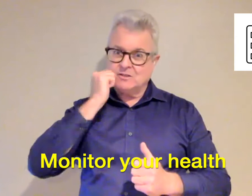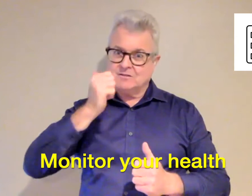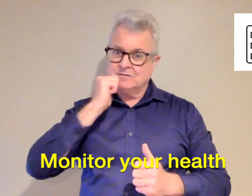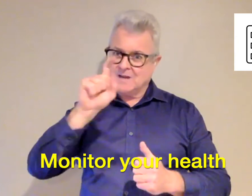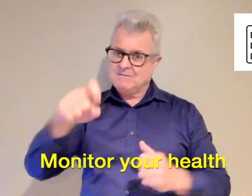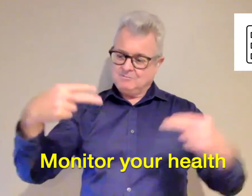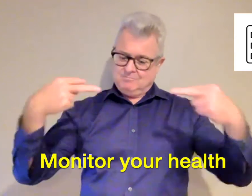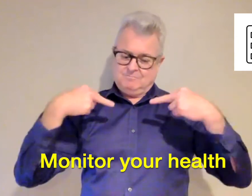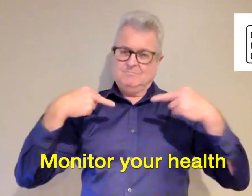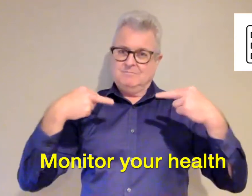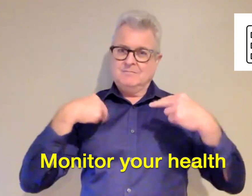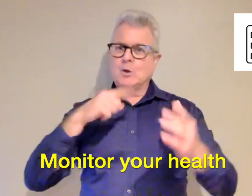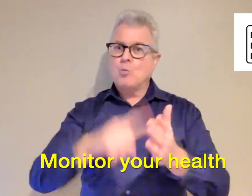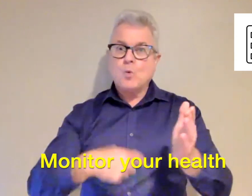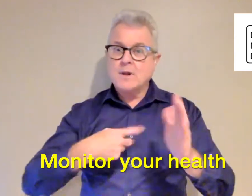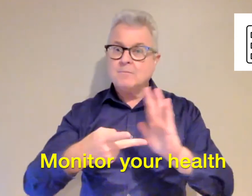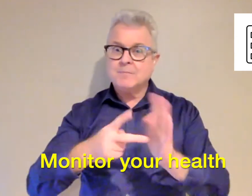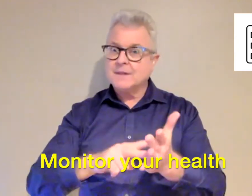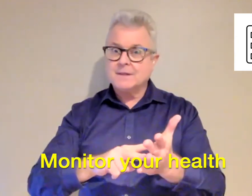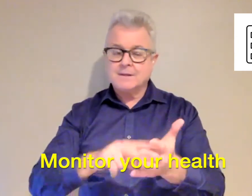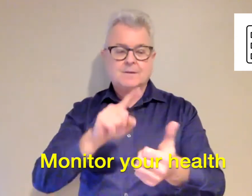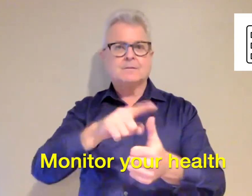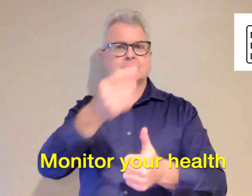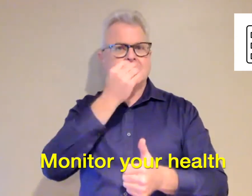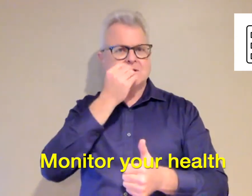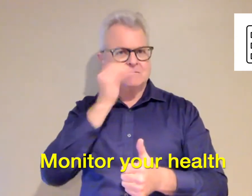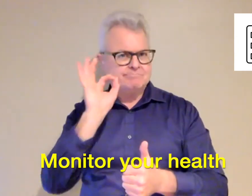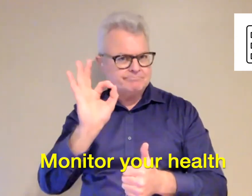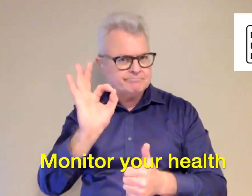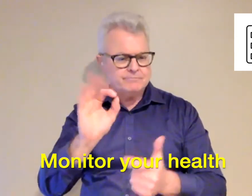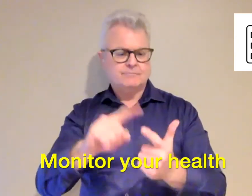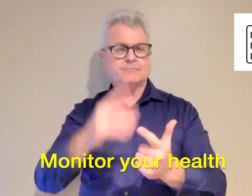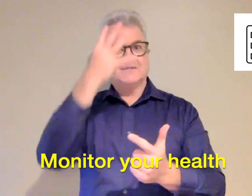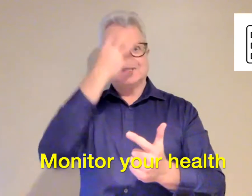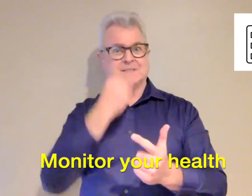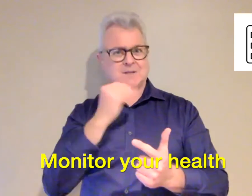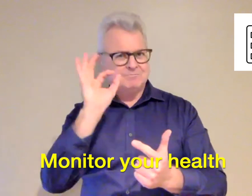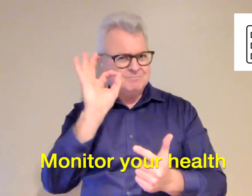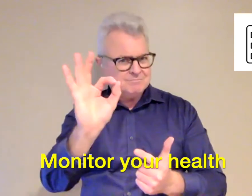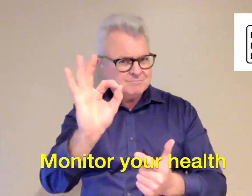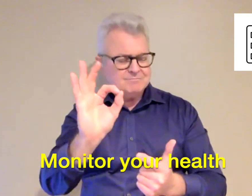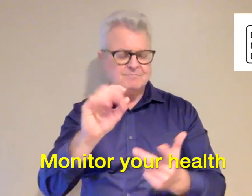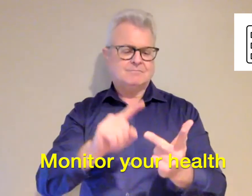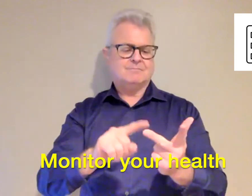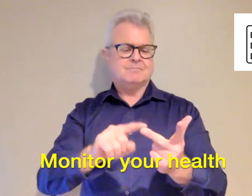9, monitor your health daily. Make sure that you're having proper